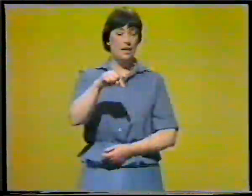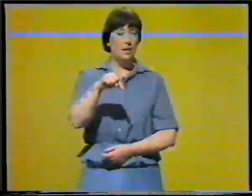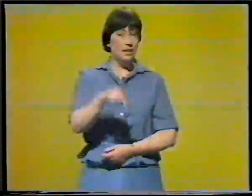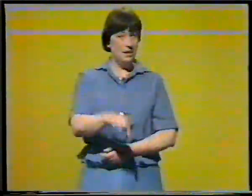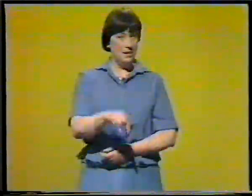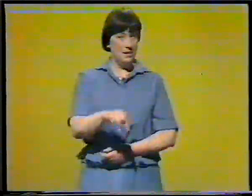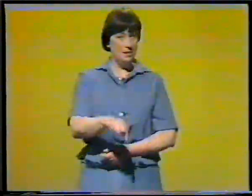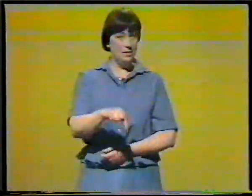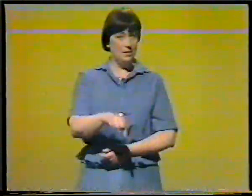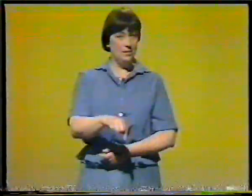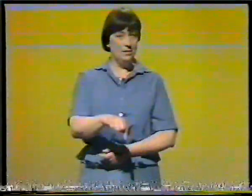Here.